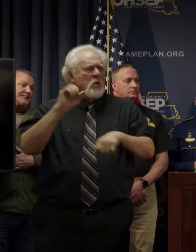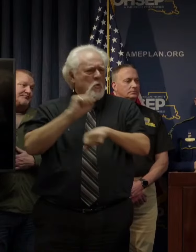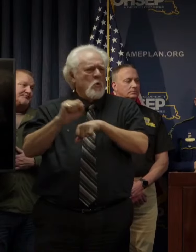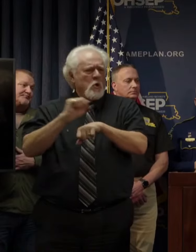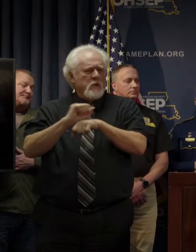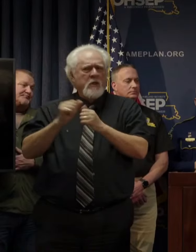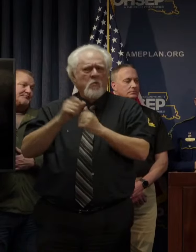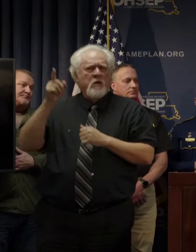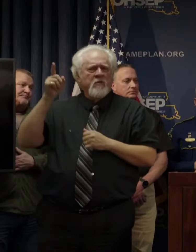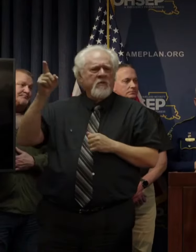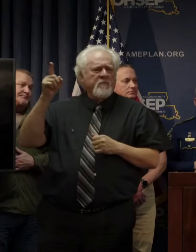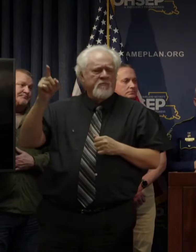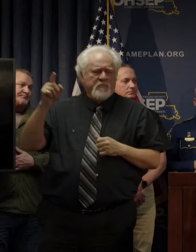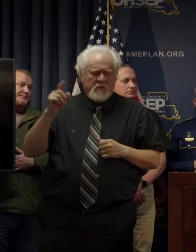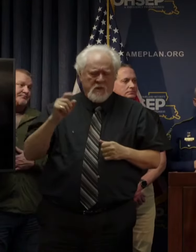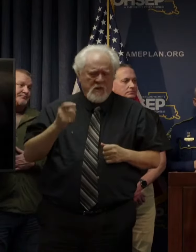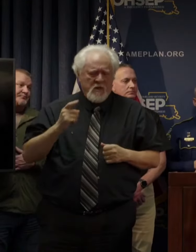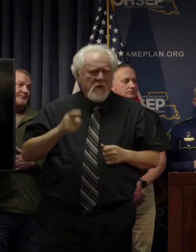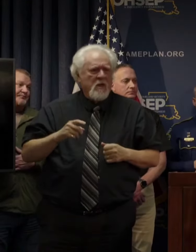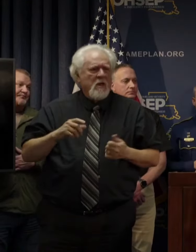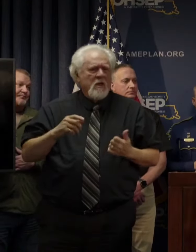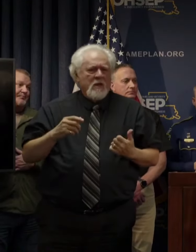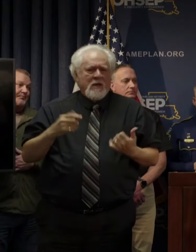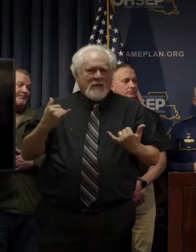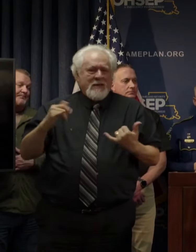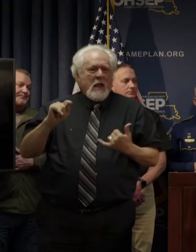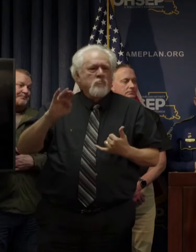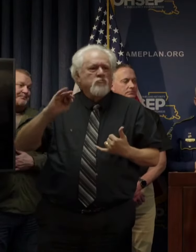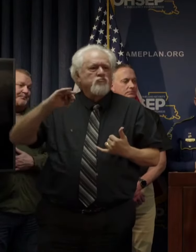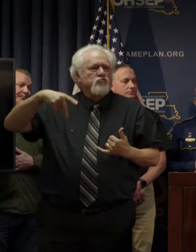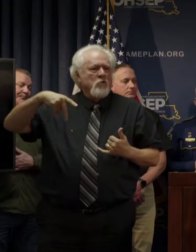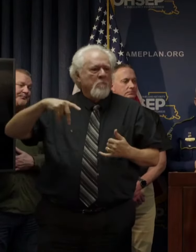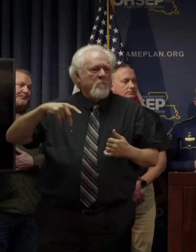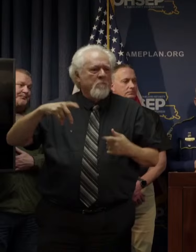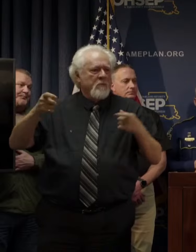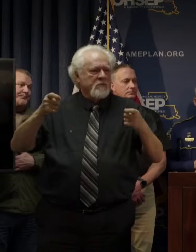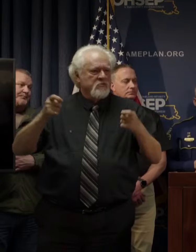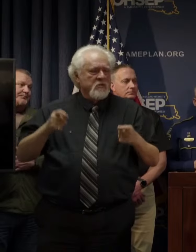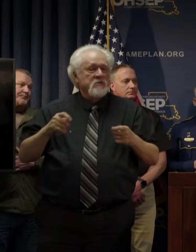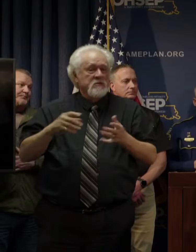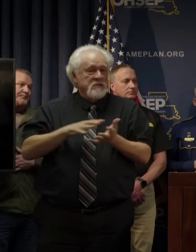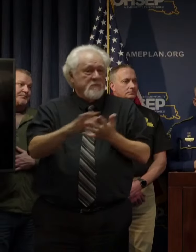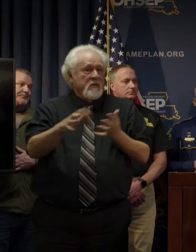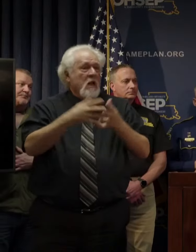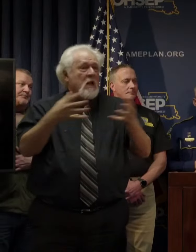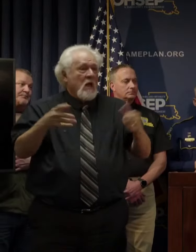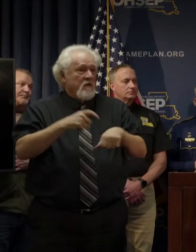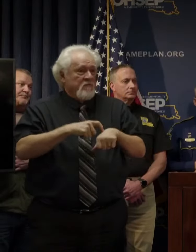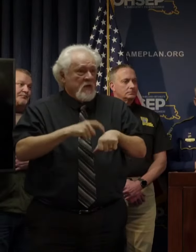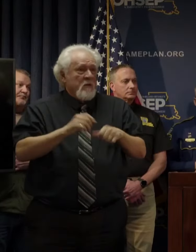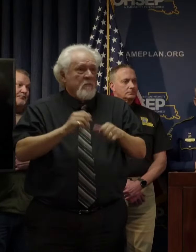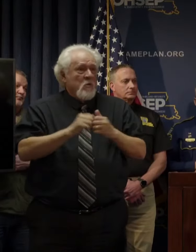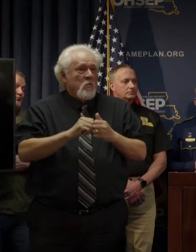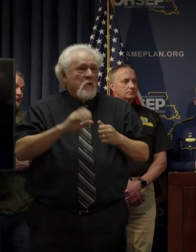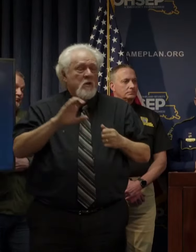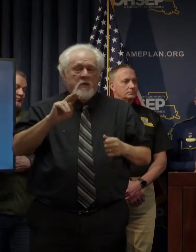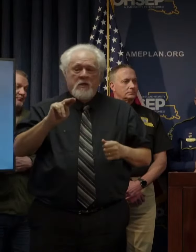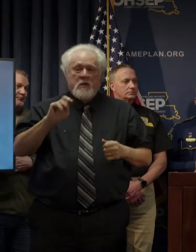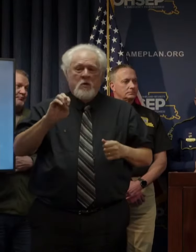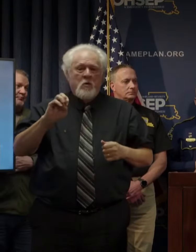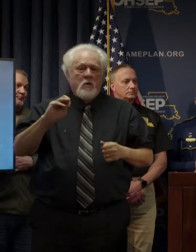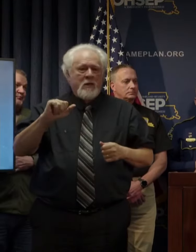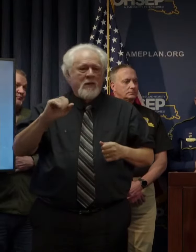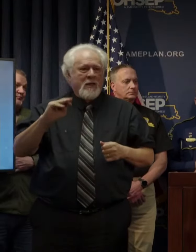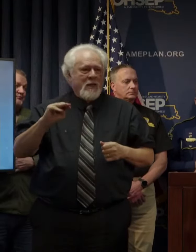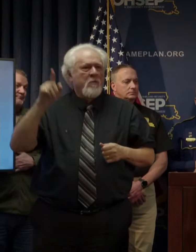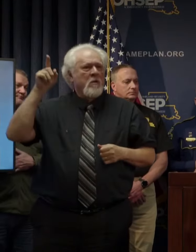with the now Trump administration, spent a lot of time with Kristi Noem, who I'm hoping